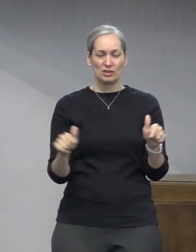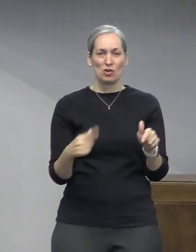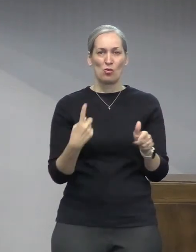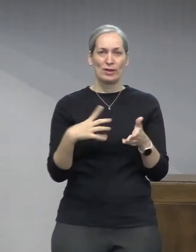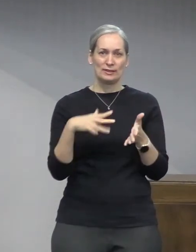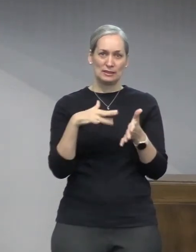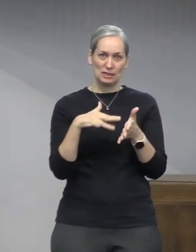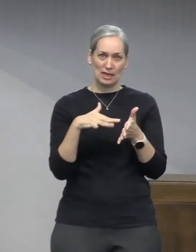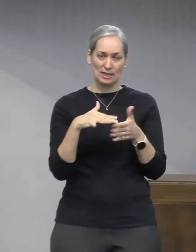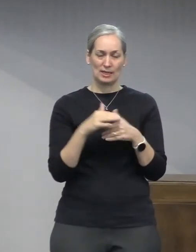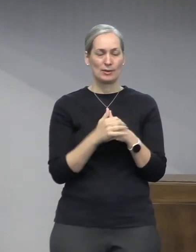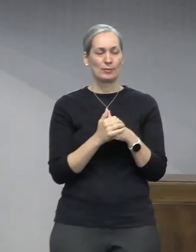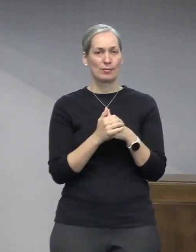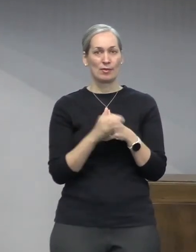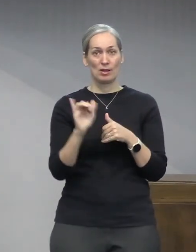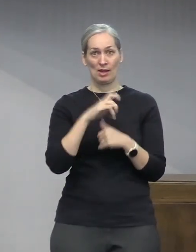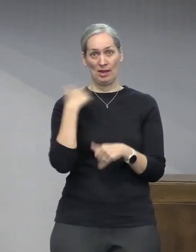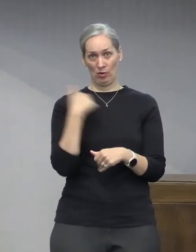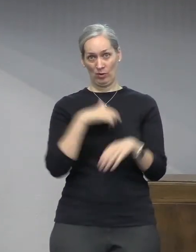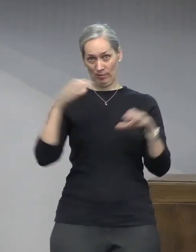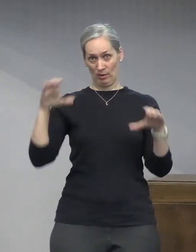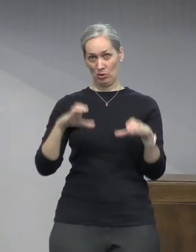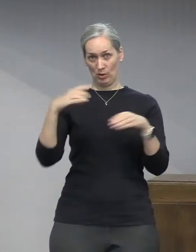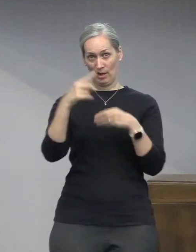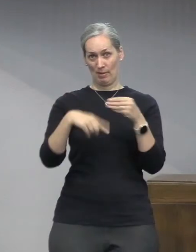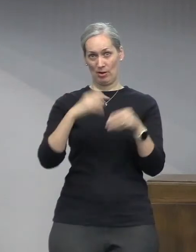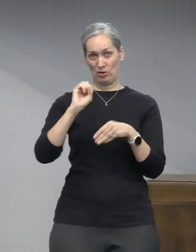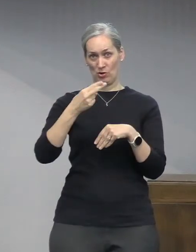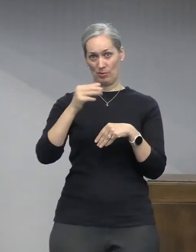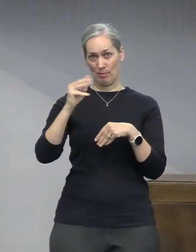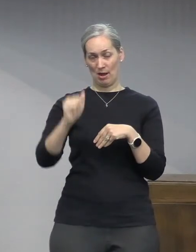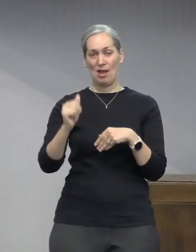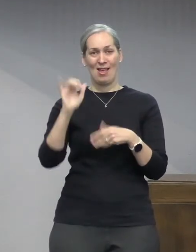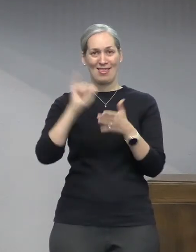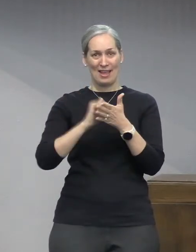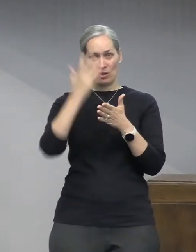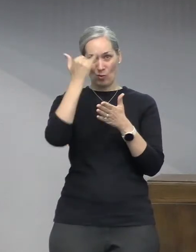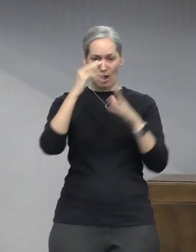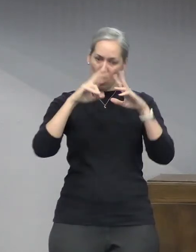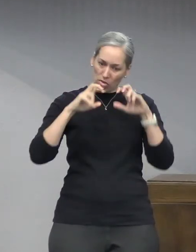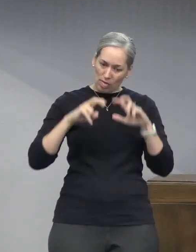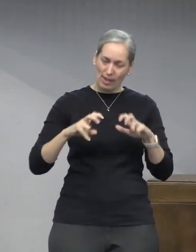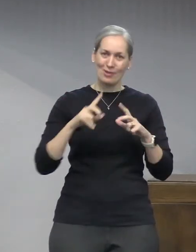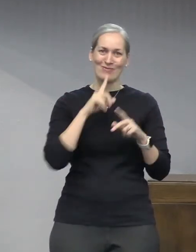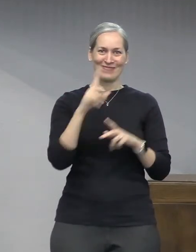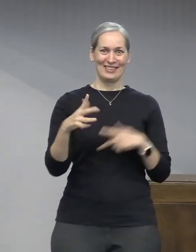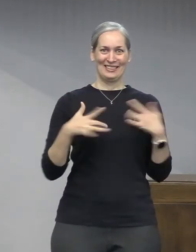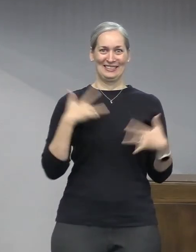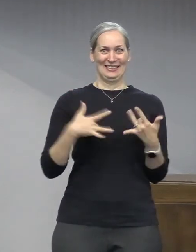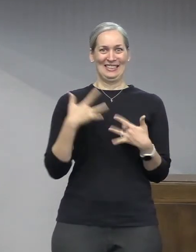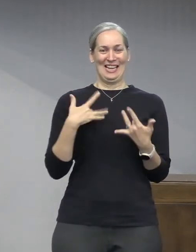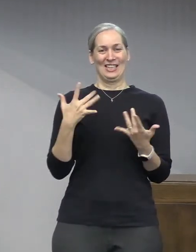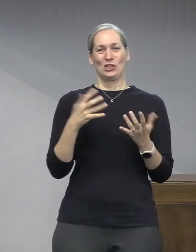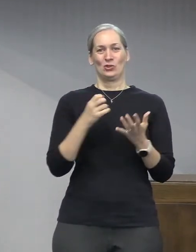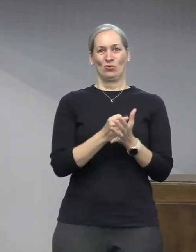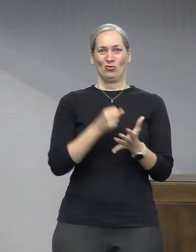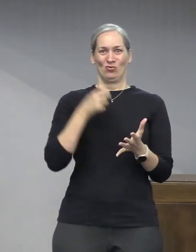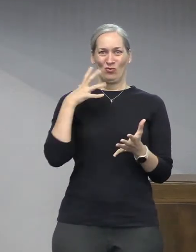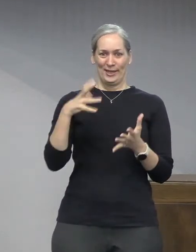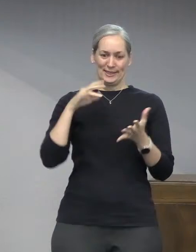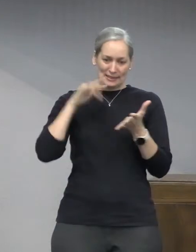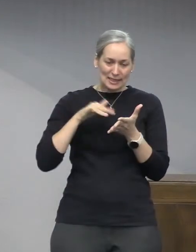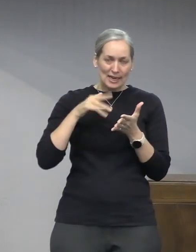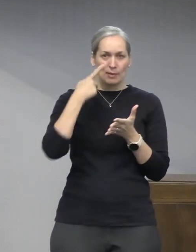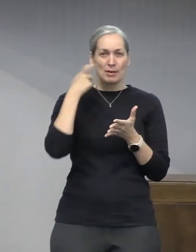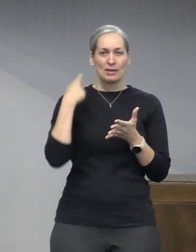study like we've been taking part in on the Shema is so exciting. It's so rich because we get